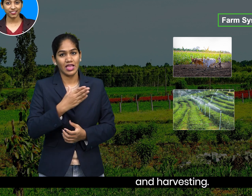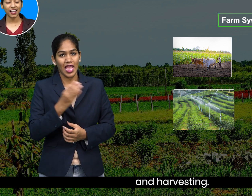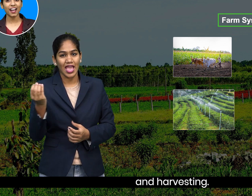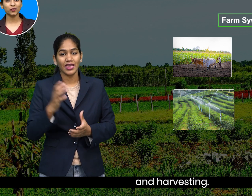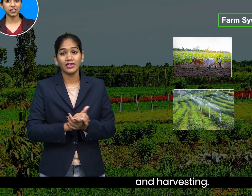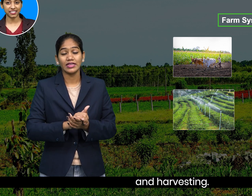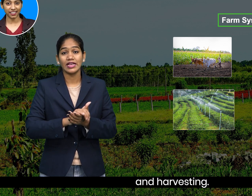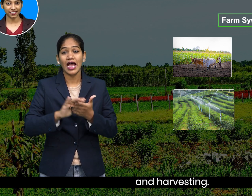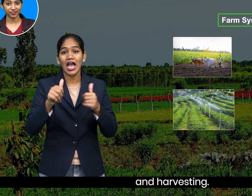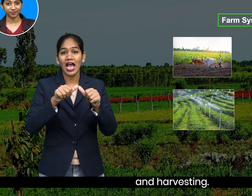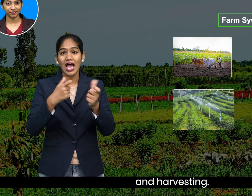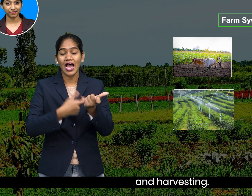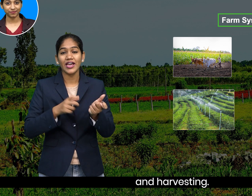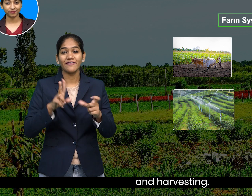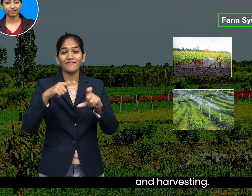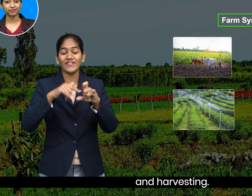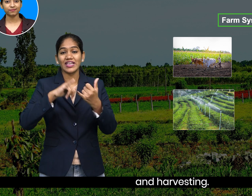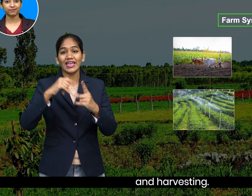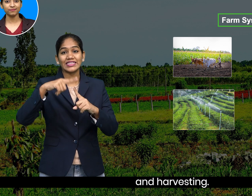and harvesting.